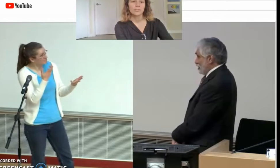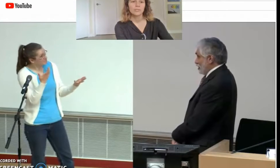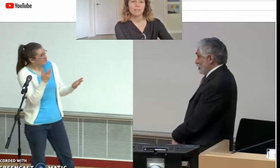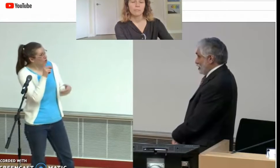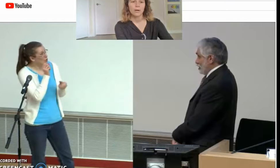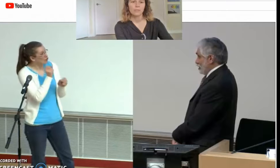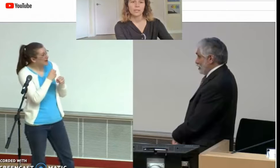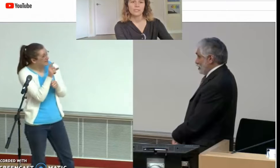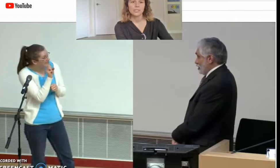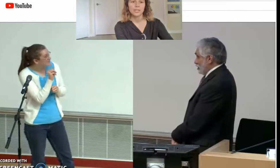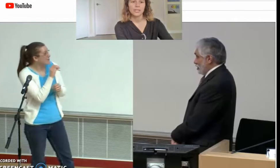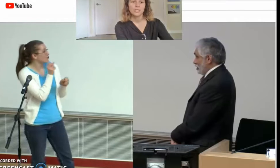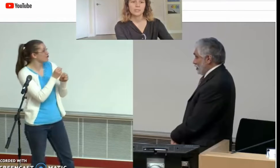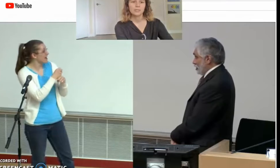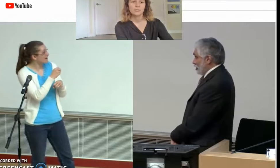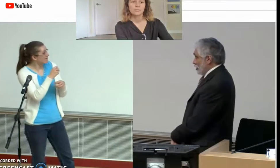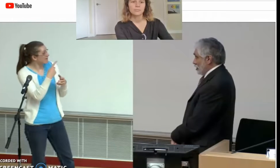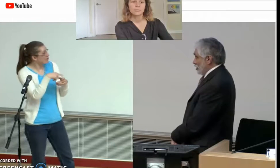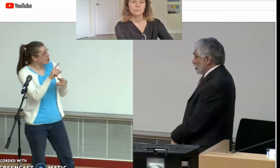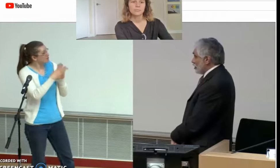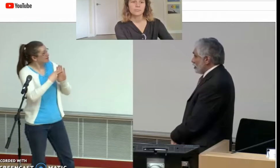So to have proper language education,